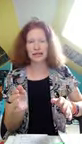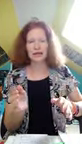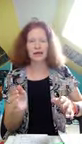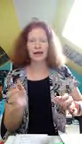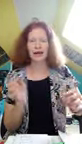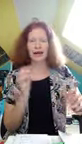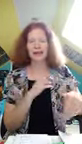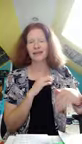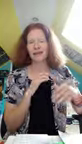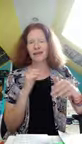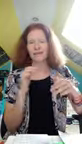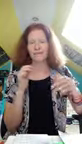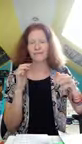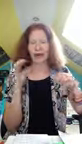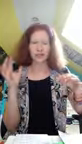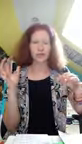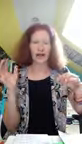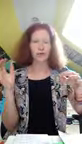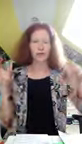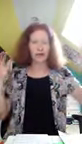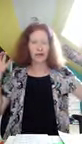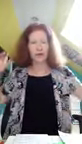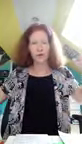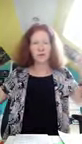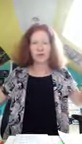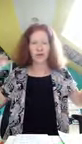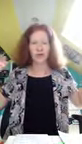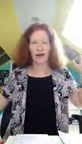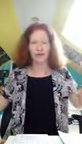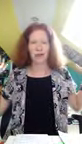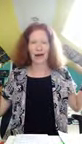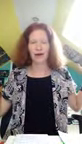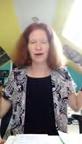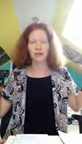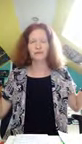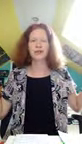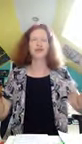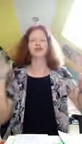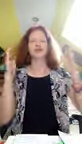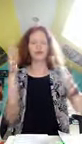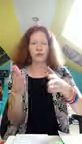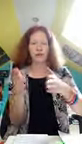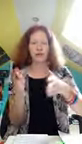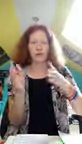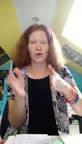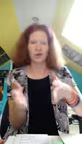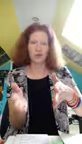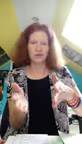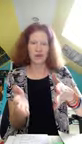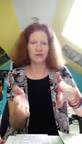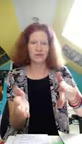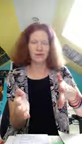saying. I cannot factor out the other noises going around in the background to focus in on what you are saying to me.